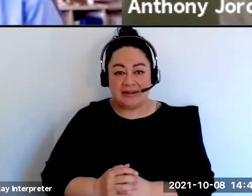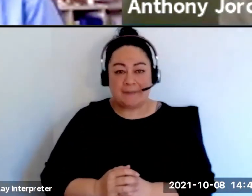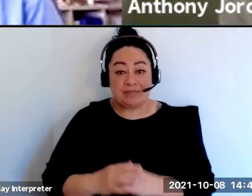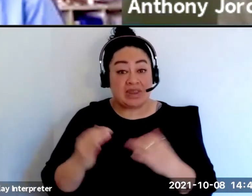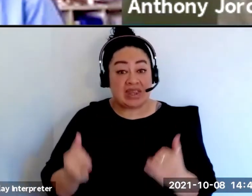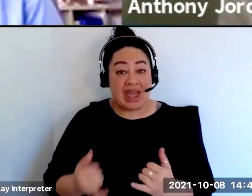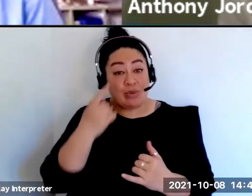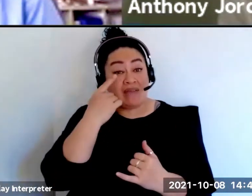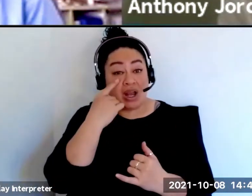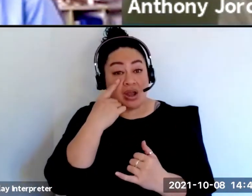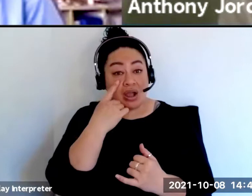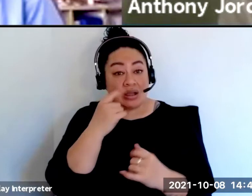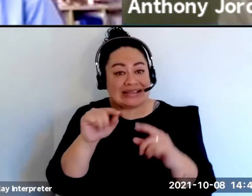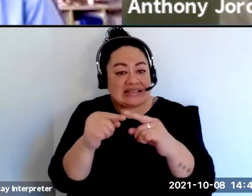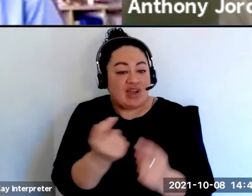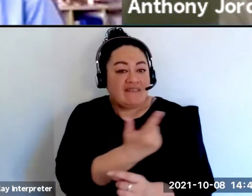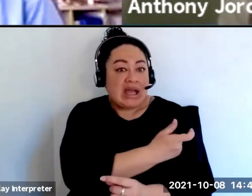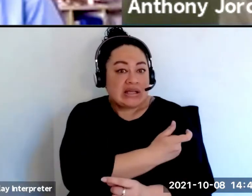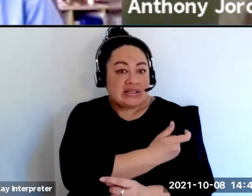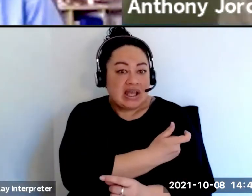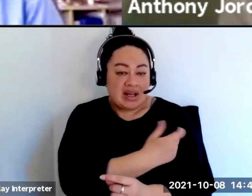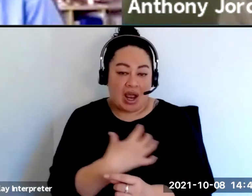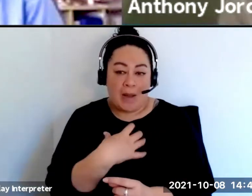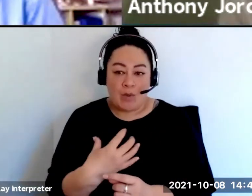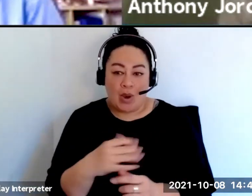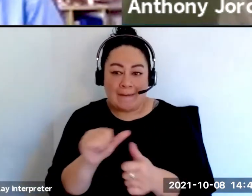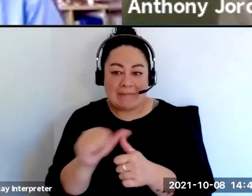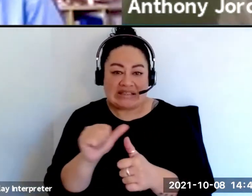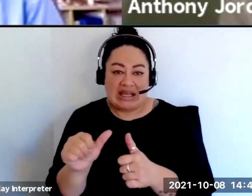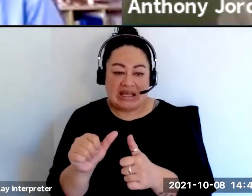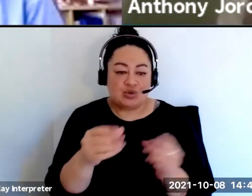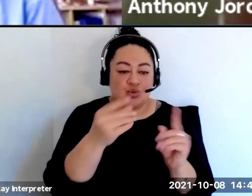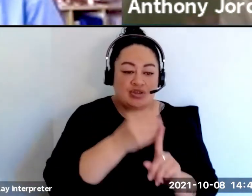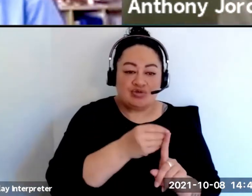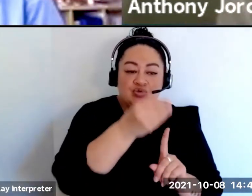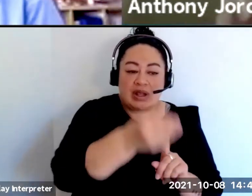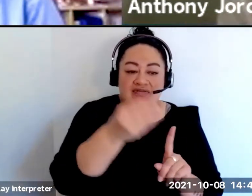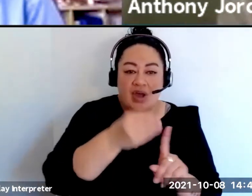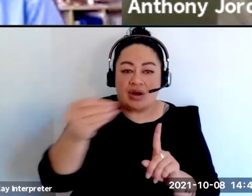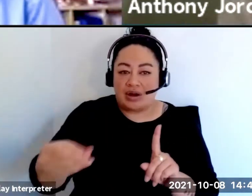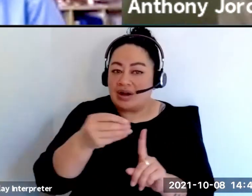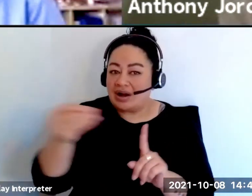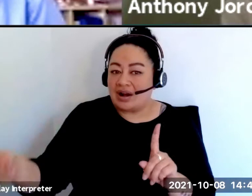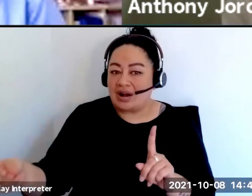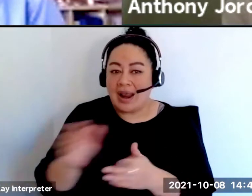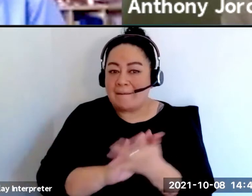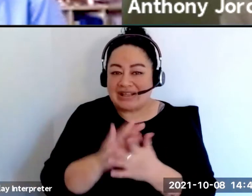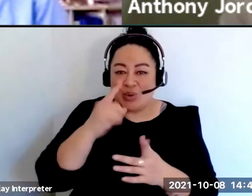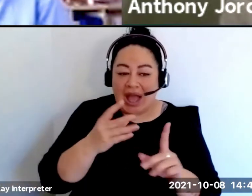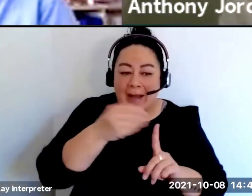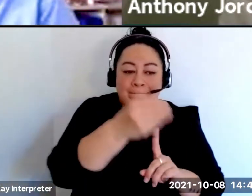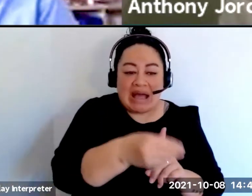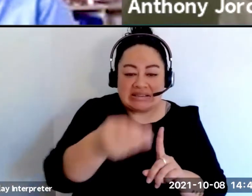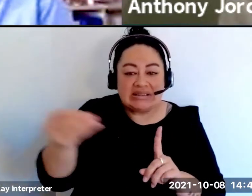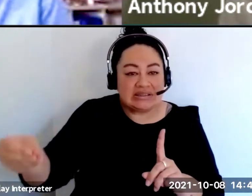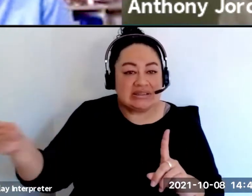vaccines that may be better at stopping us being able to transmit it. So not being able to pass it in households, because it